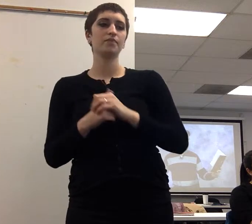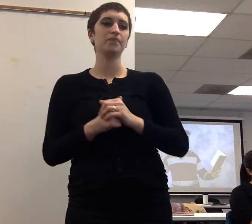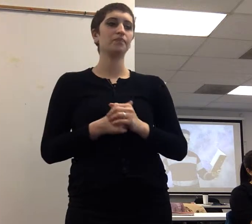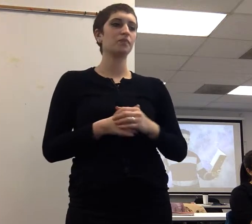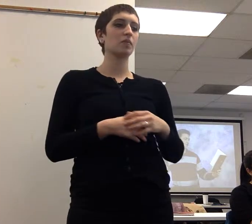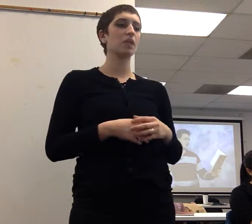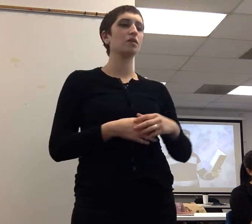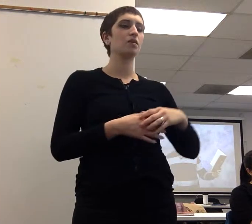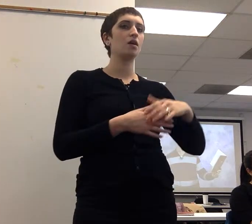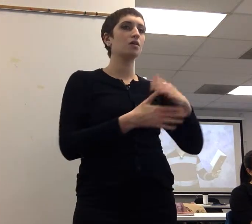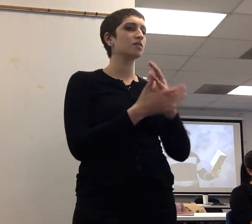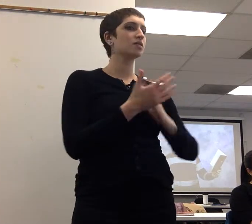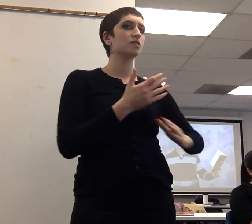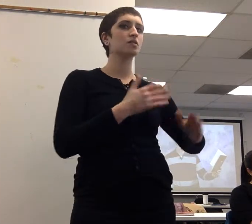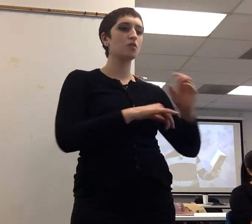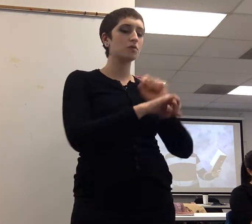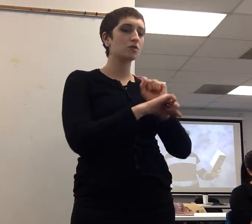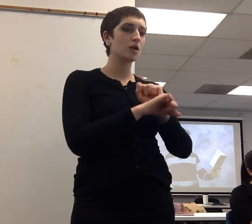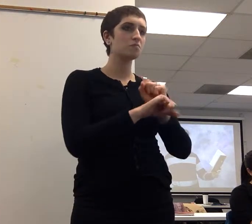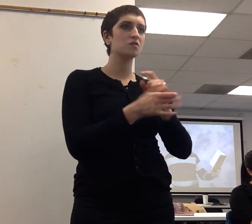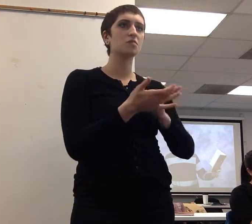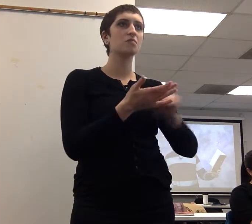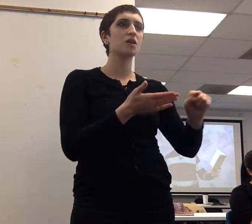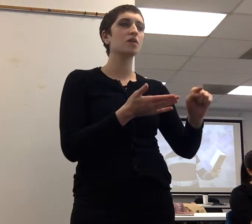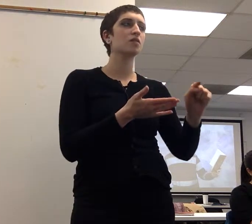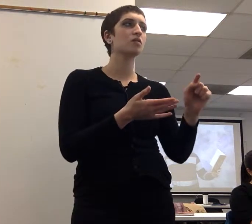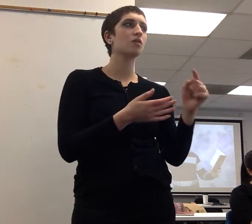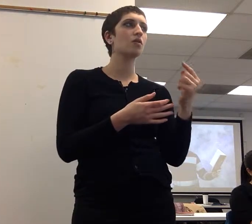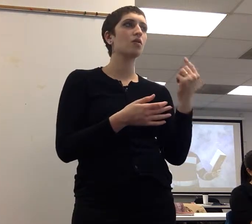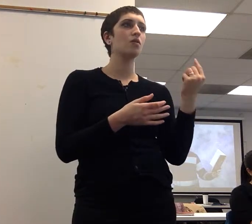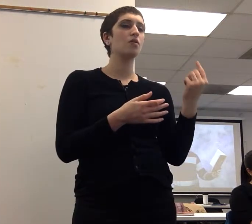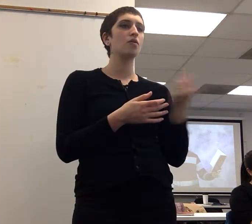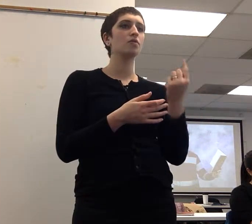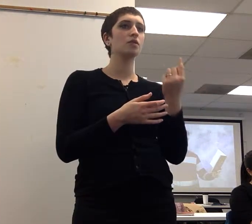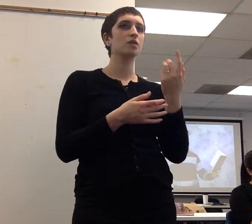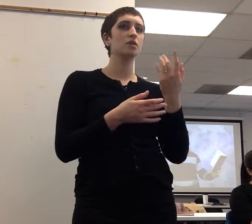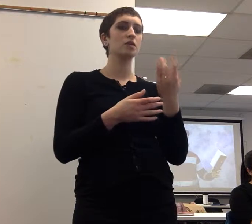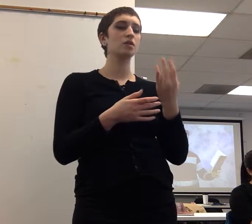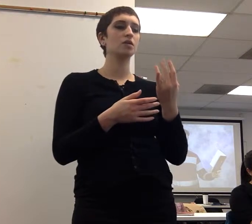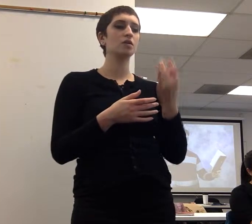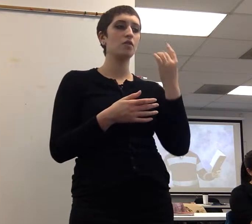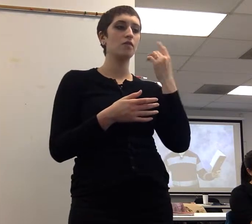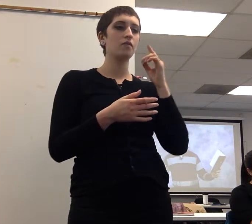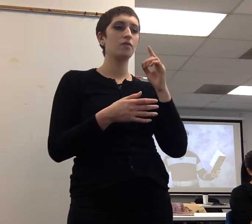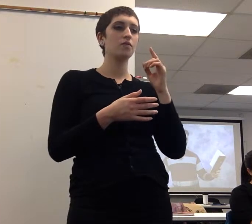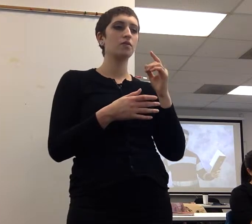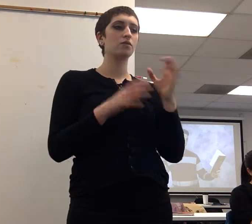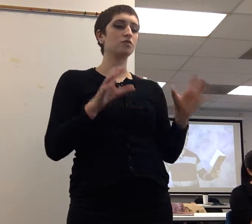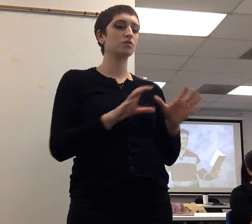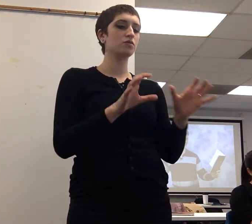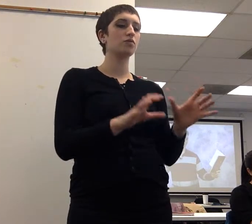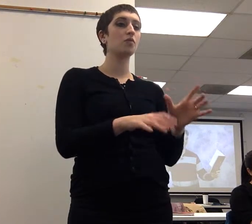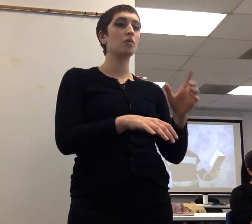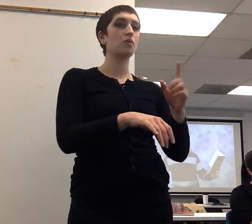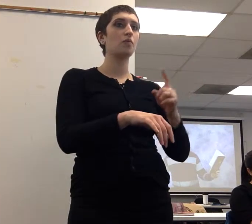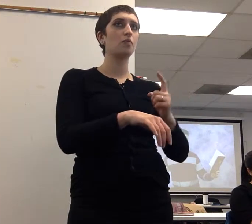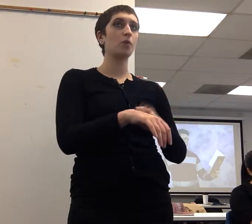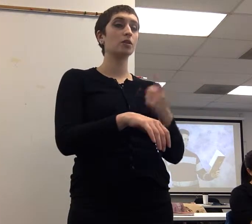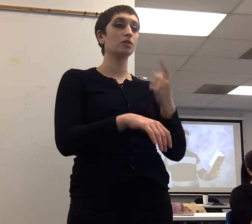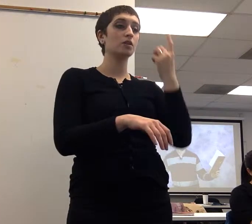jobs that it paid only to do once in a long time. And among them was cleaning